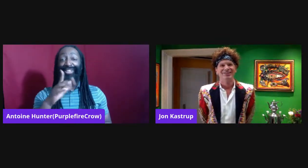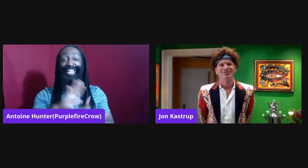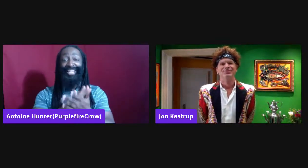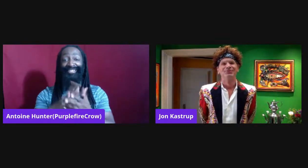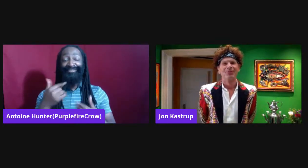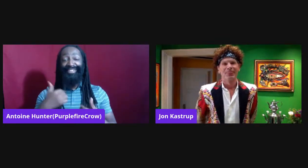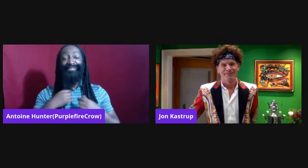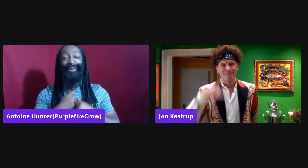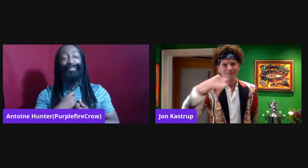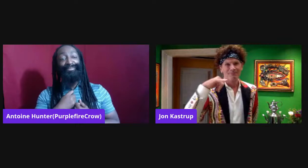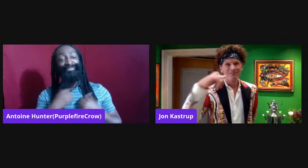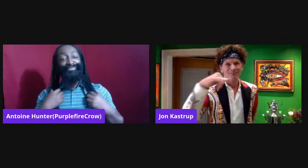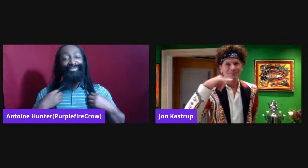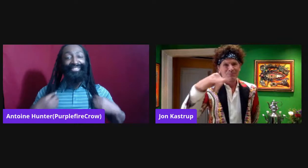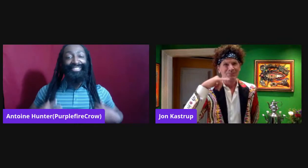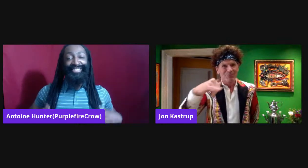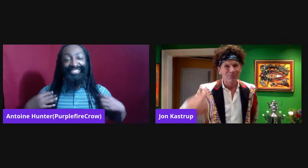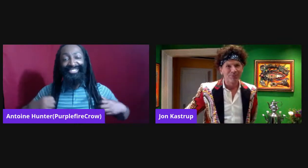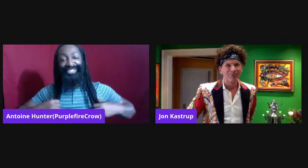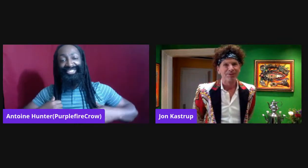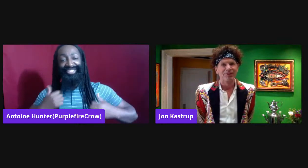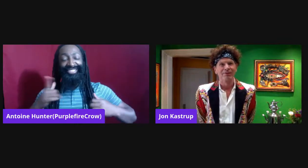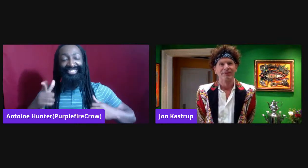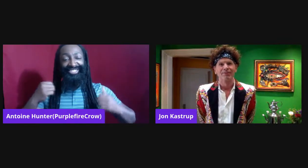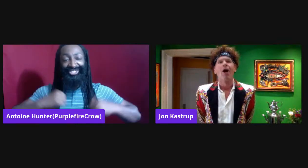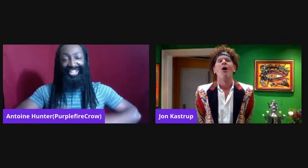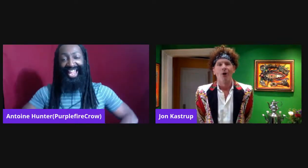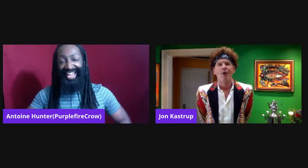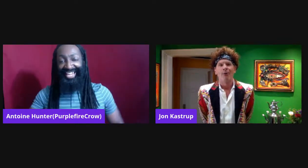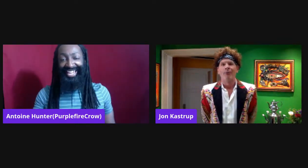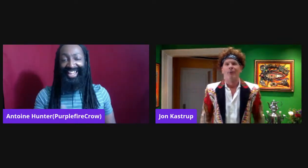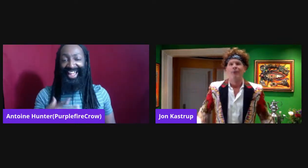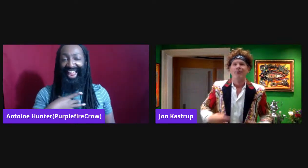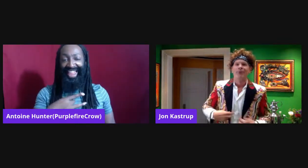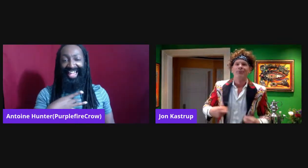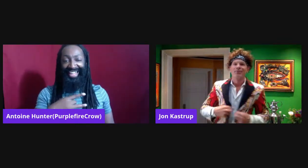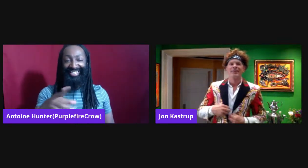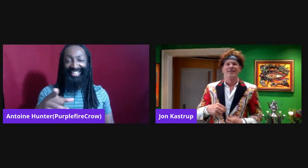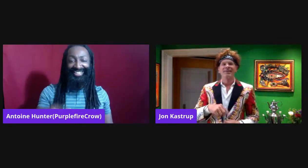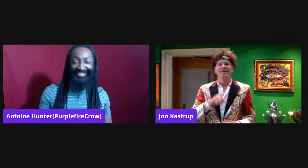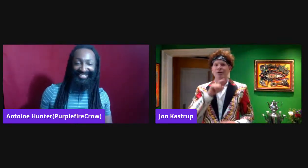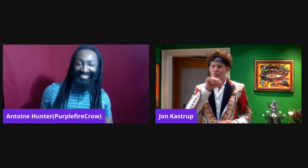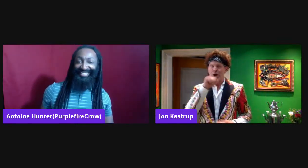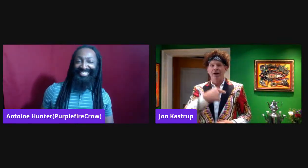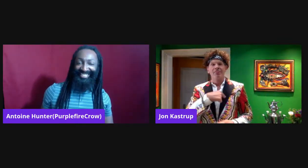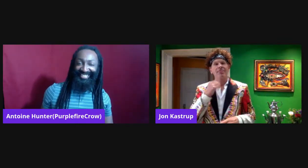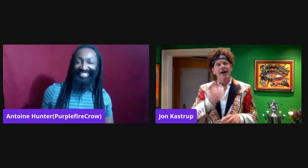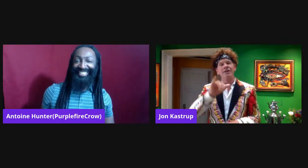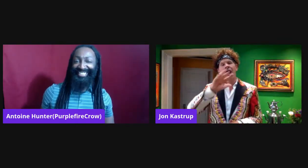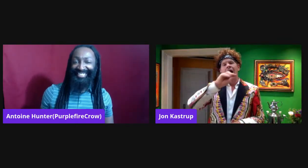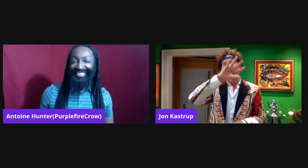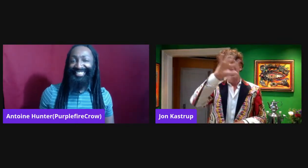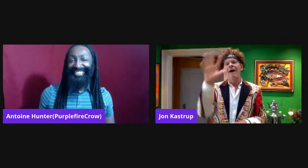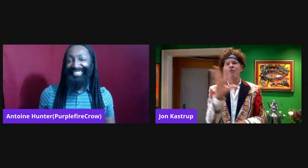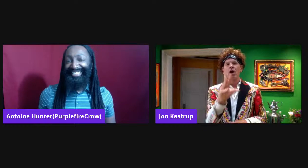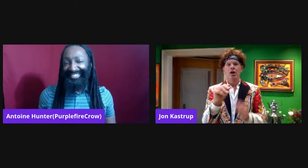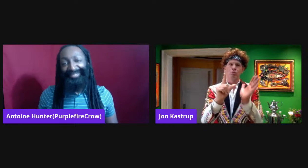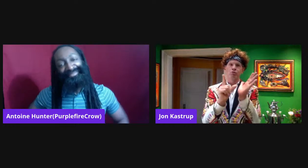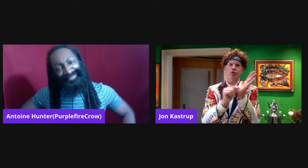I'm really happy to see you. I'm so excited that you're here. Same. That jacket, though, it's tight. Yeah, I